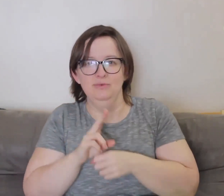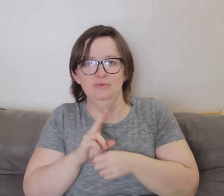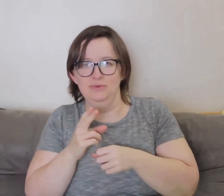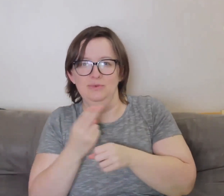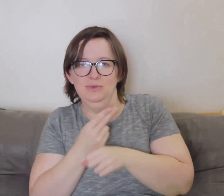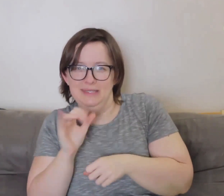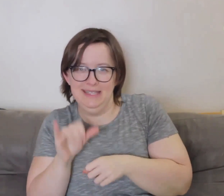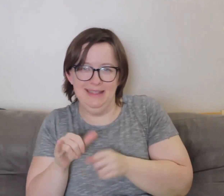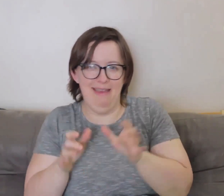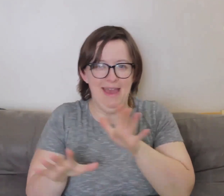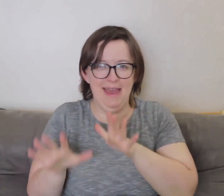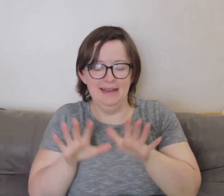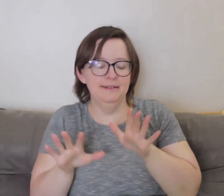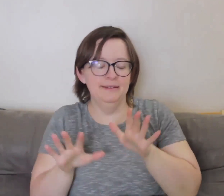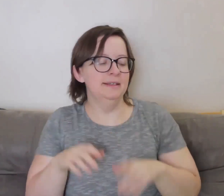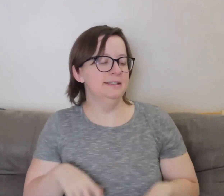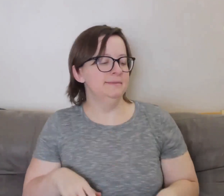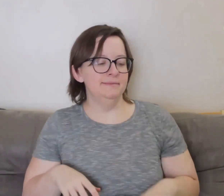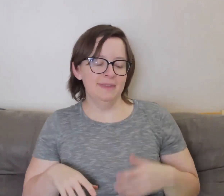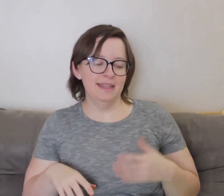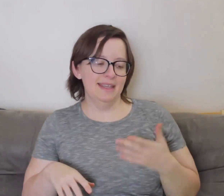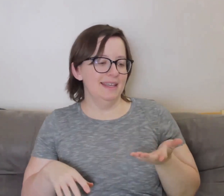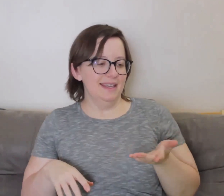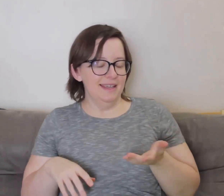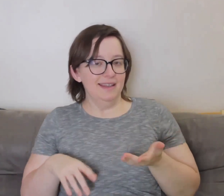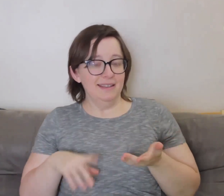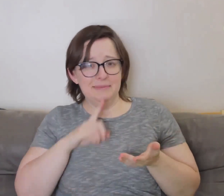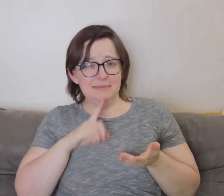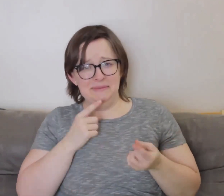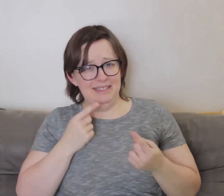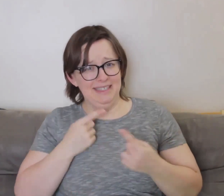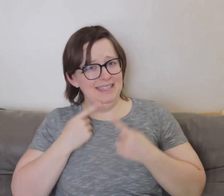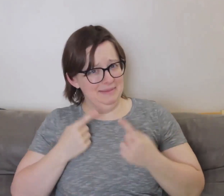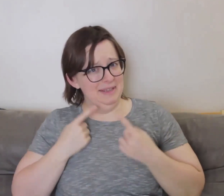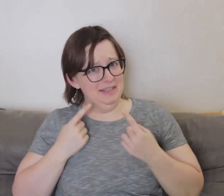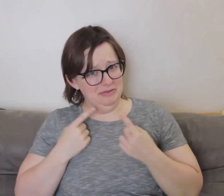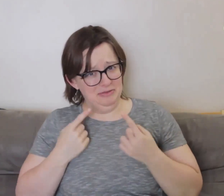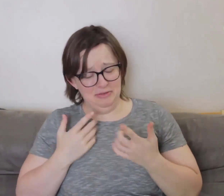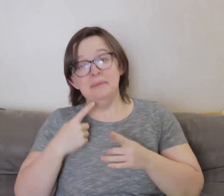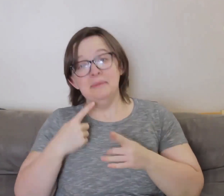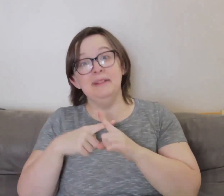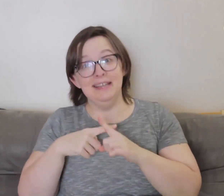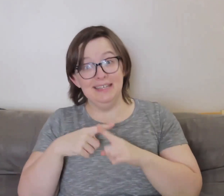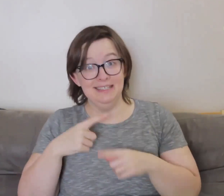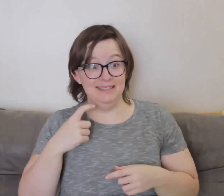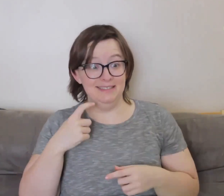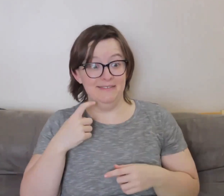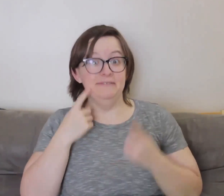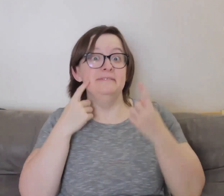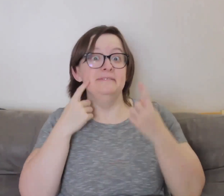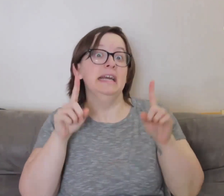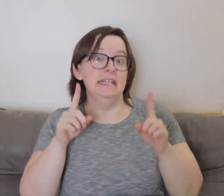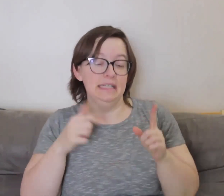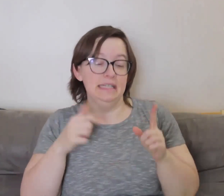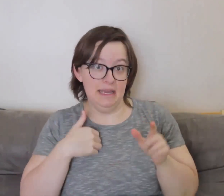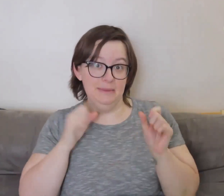feeding, just trying to get the baby used to that as well still. But I have been struggling.